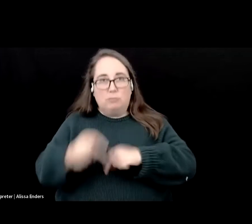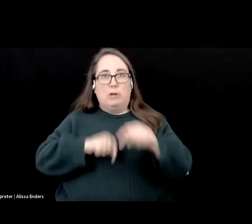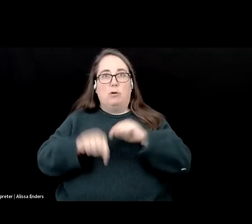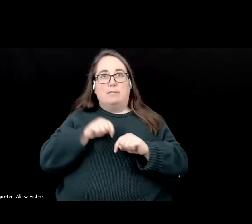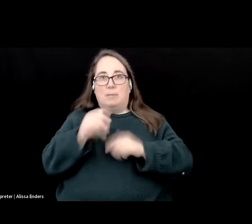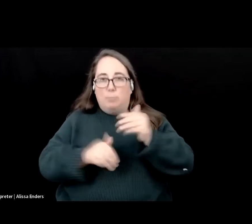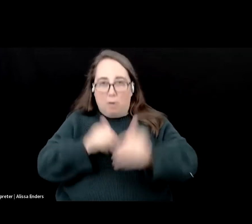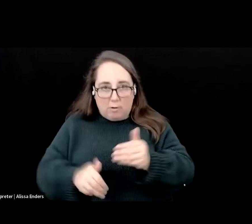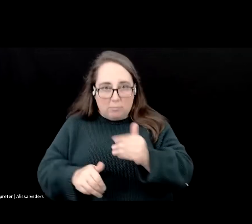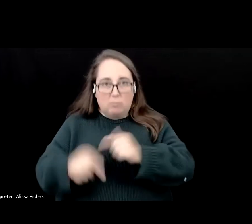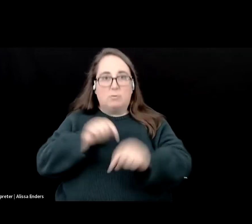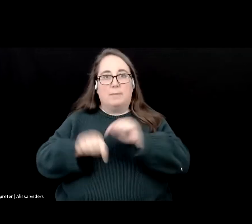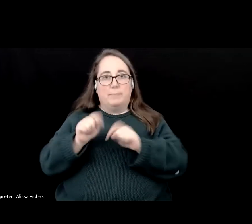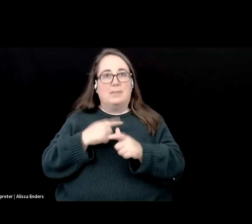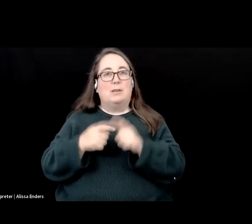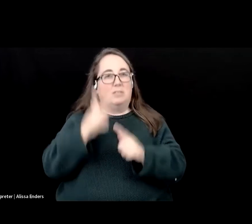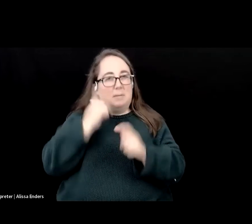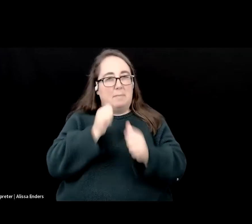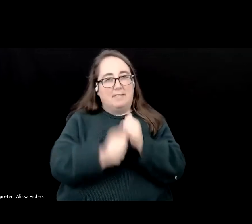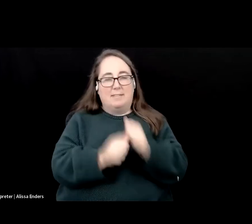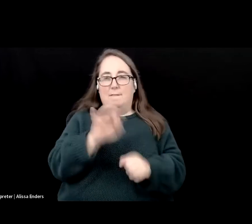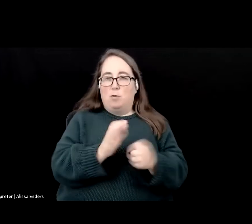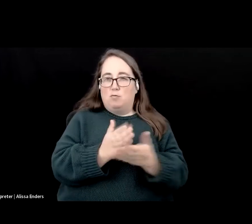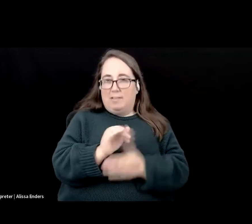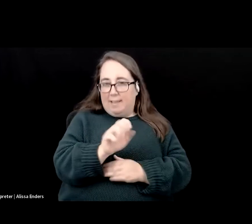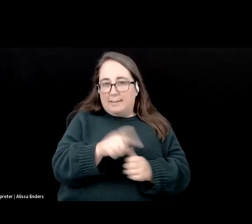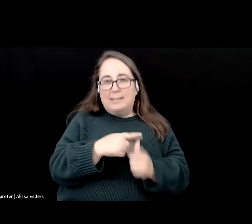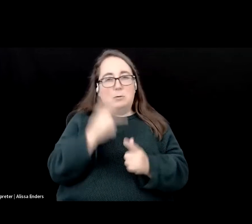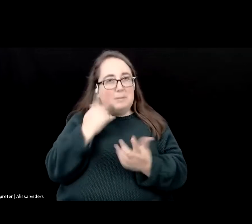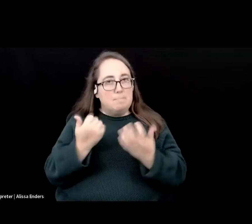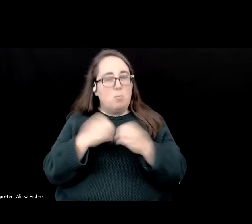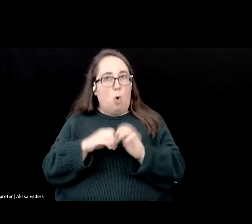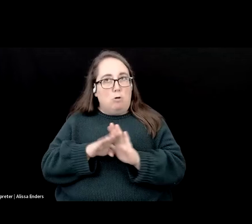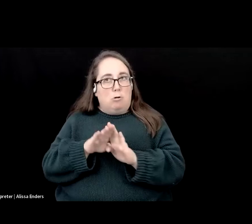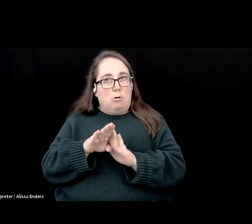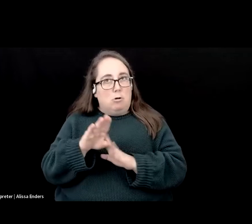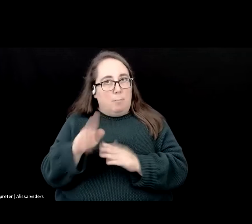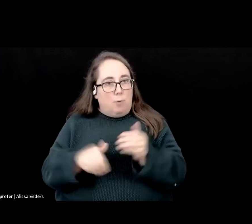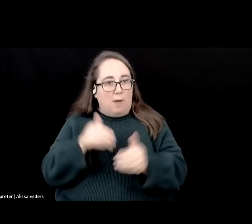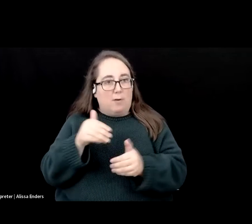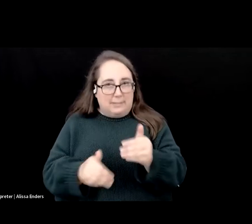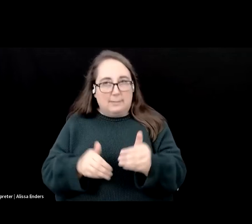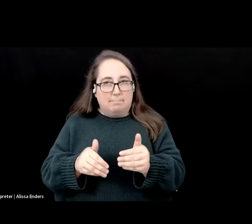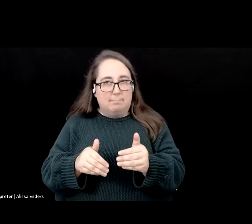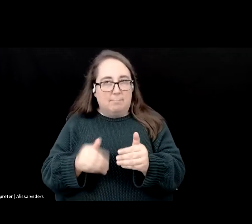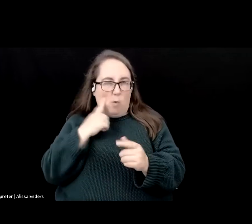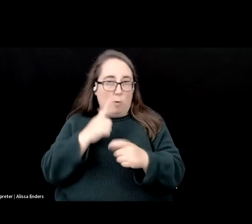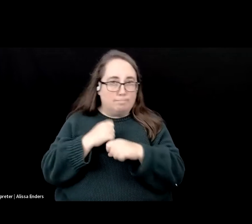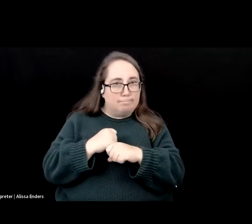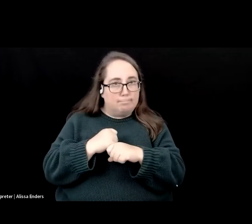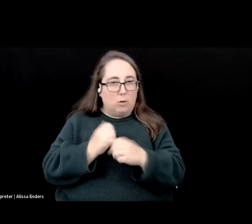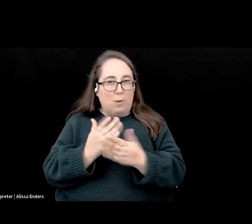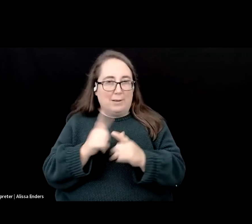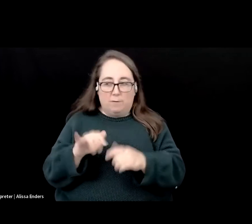see the passage of the Voting Rights Act, then you start to see some more progress, right? Protection of the right to vote. And now I think we're